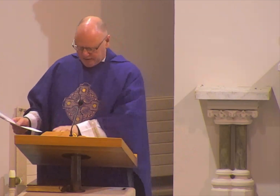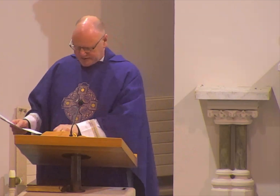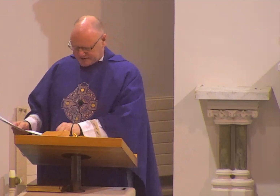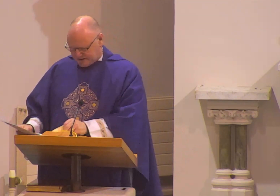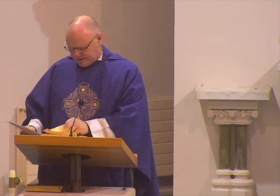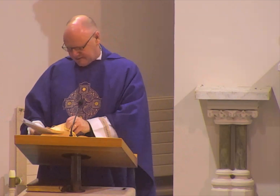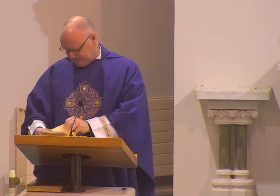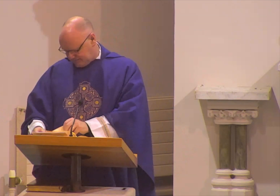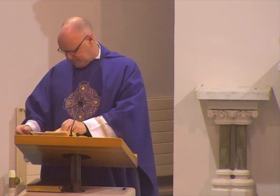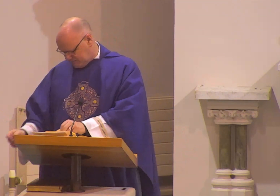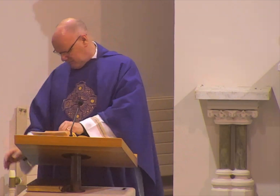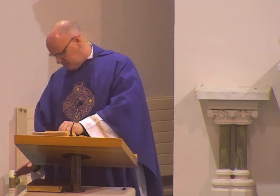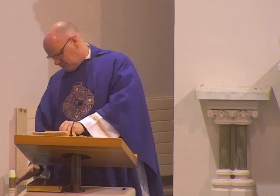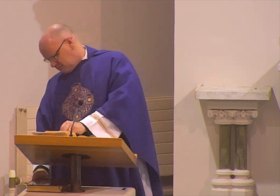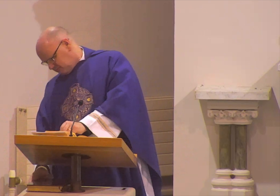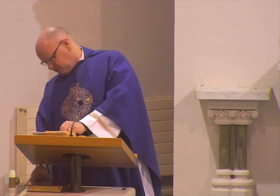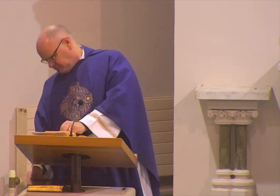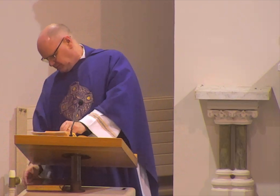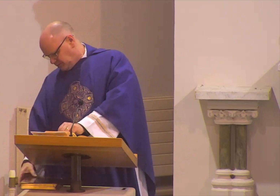Please stand.